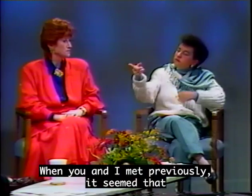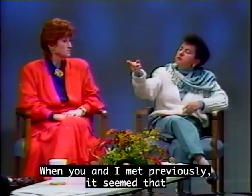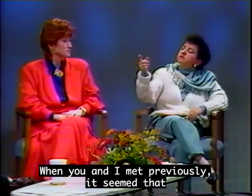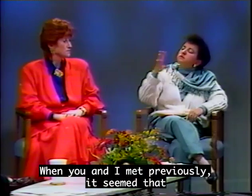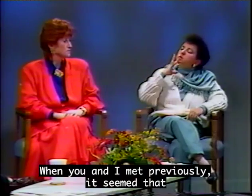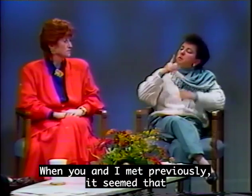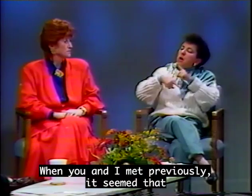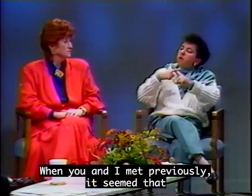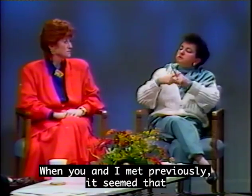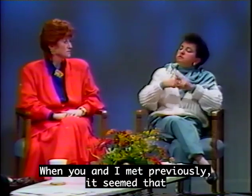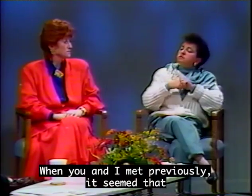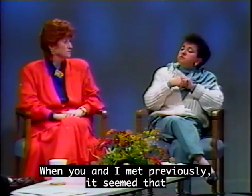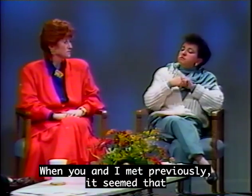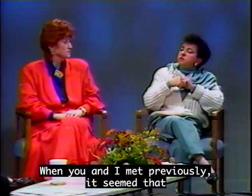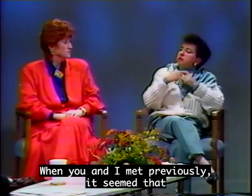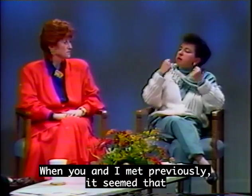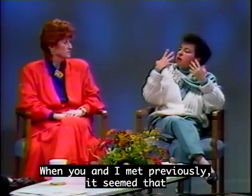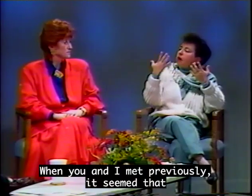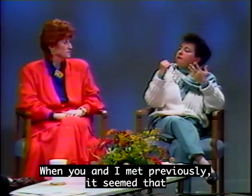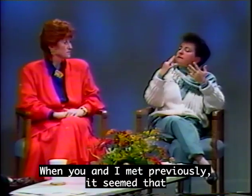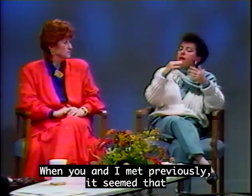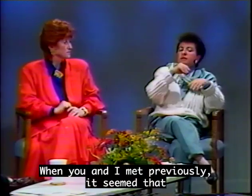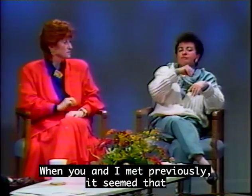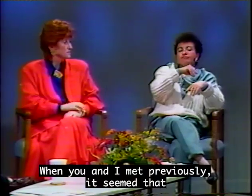When you and I met previously,